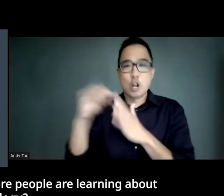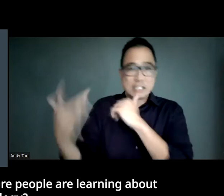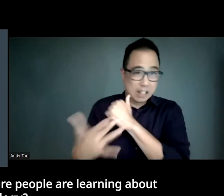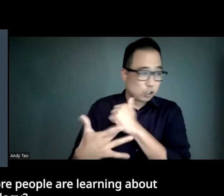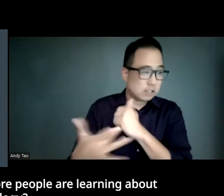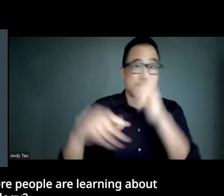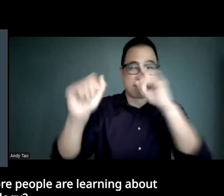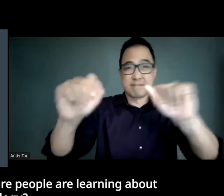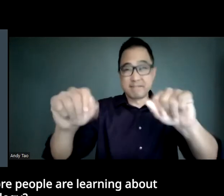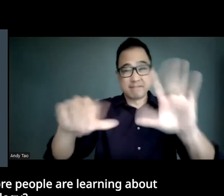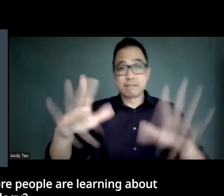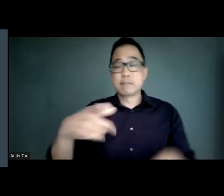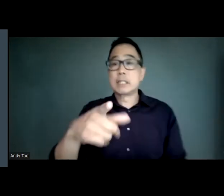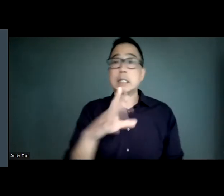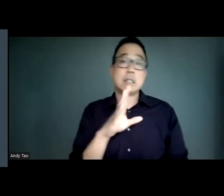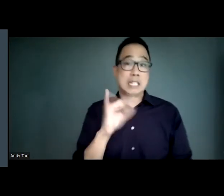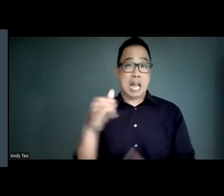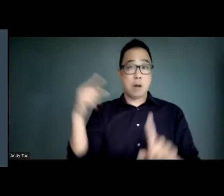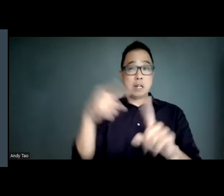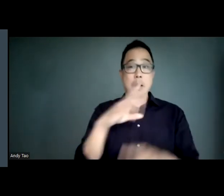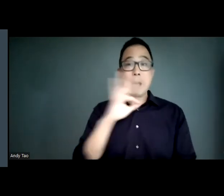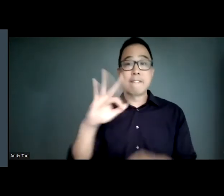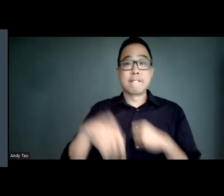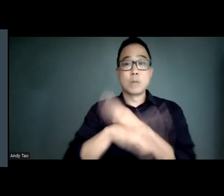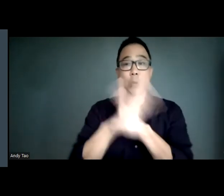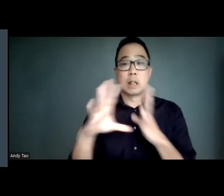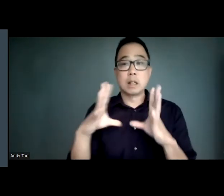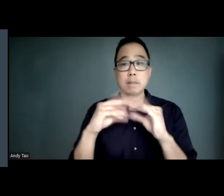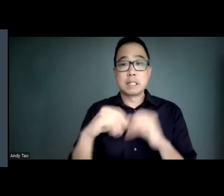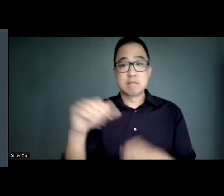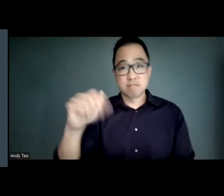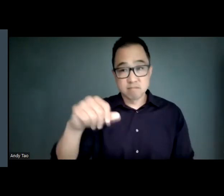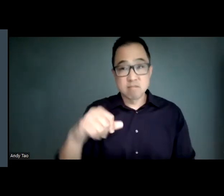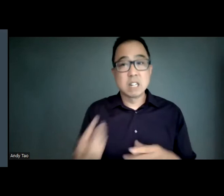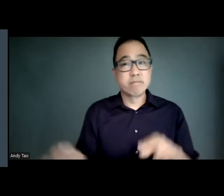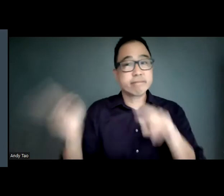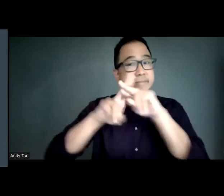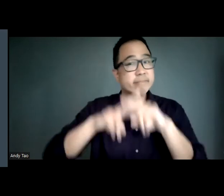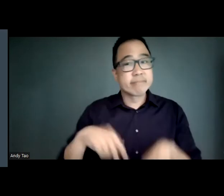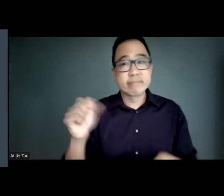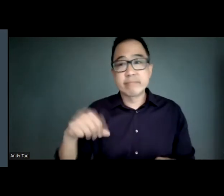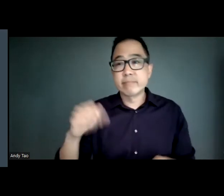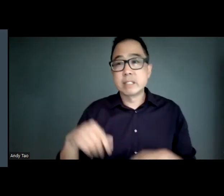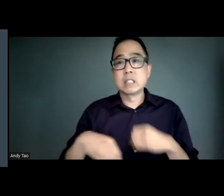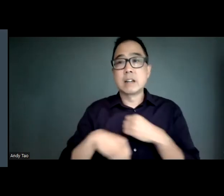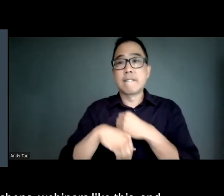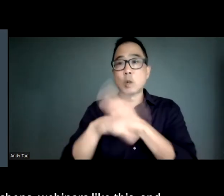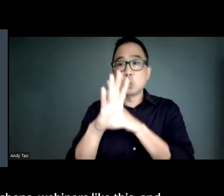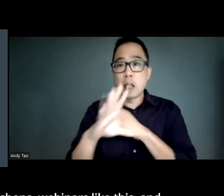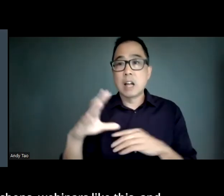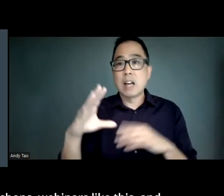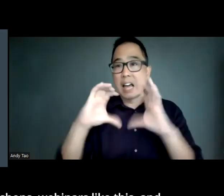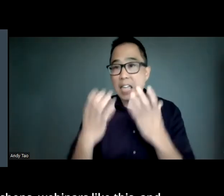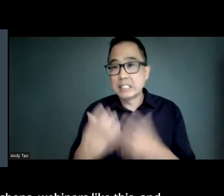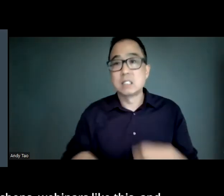A shifting of priorities. Learning of new technology. Speaking of virtual meetings, we've seen an